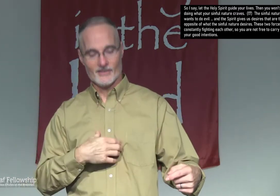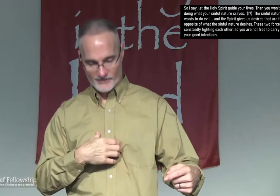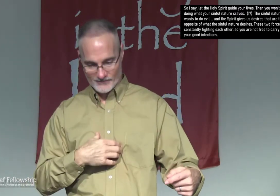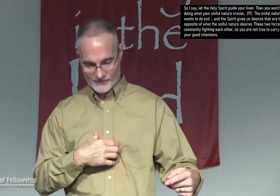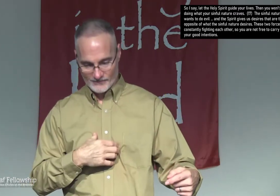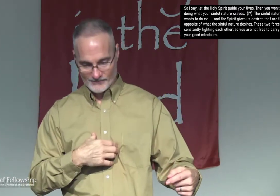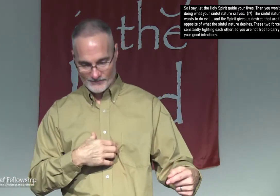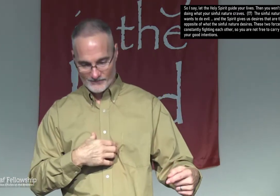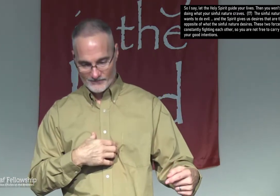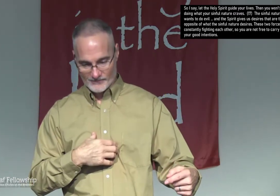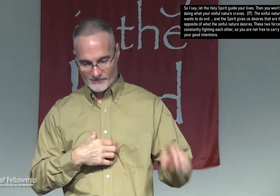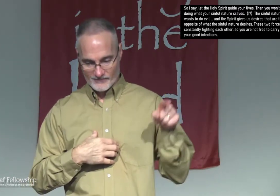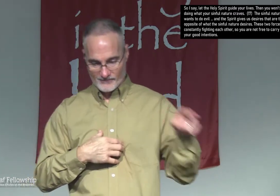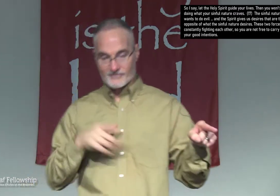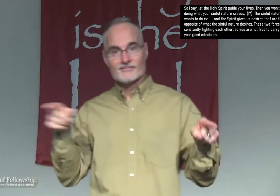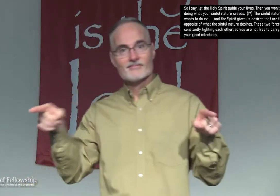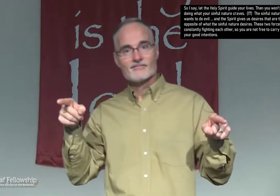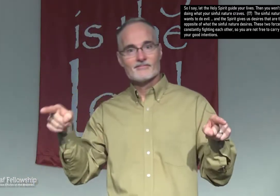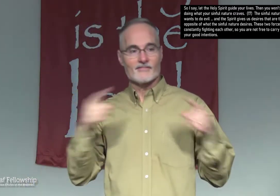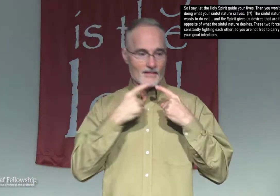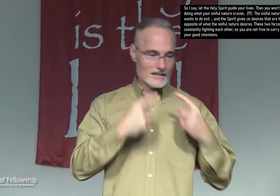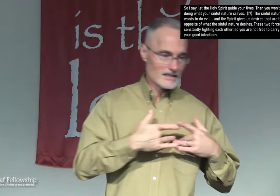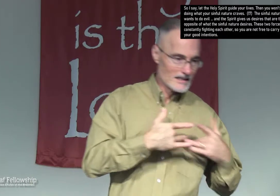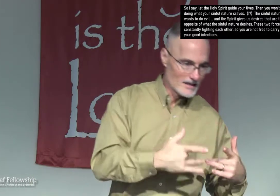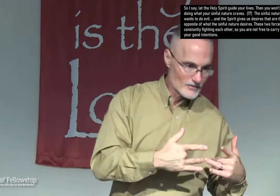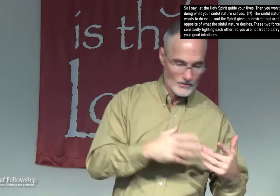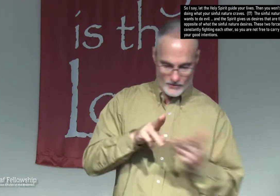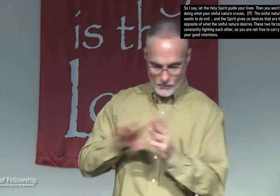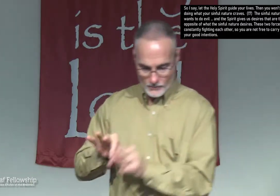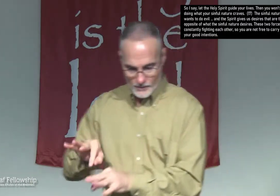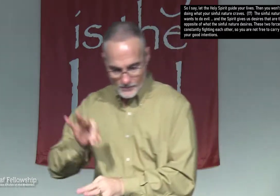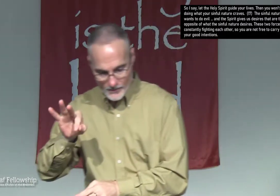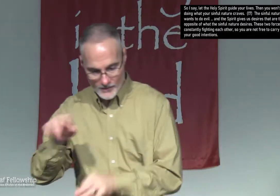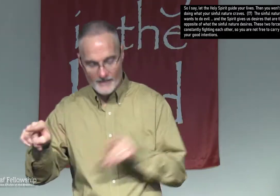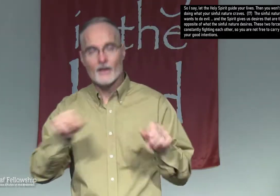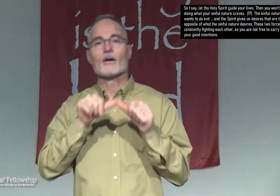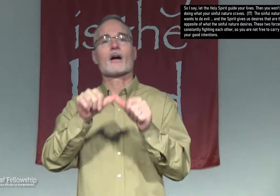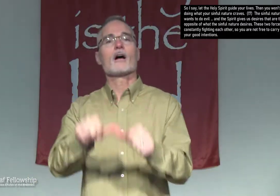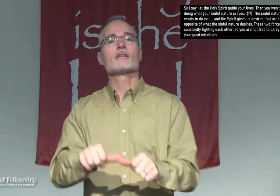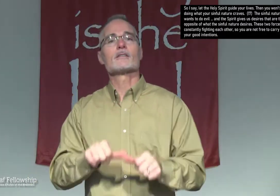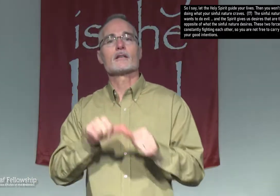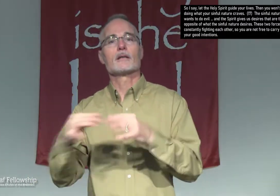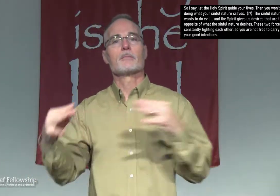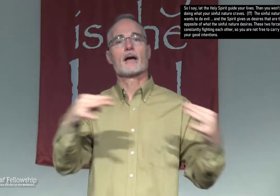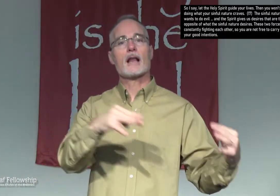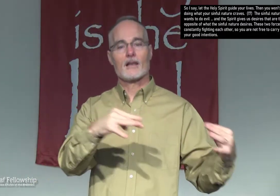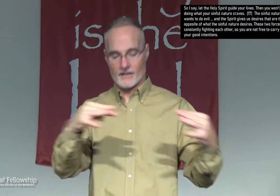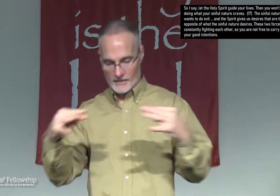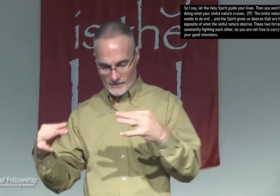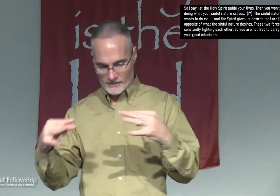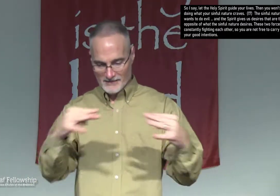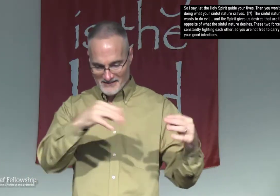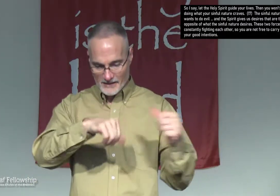are the opposite of what the sinful nature desires. These two forces are constantly fighting each other.